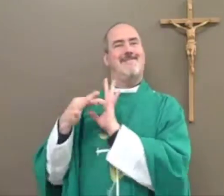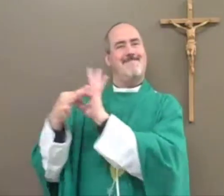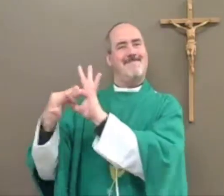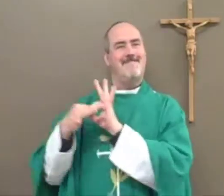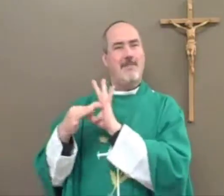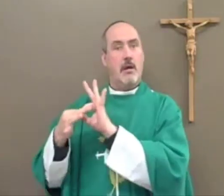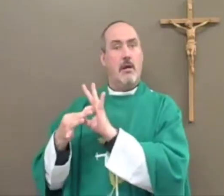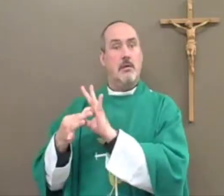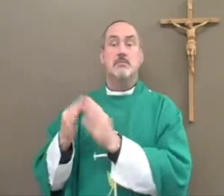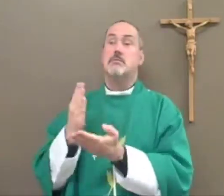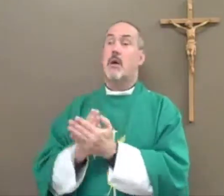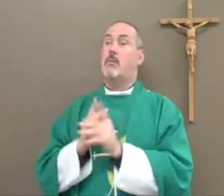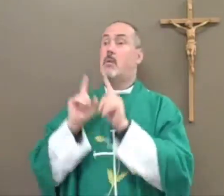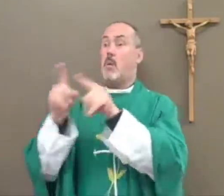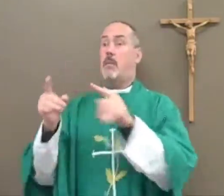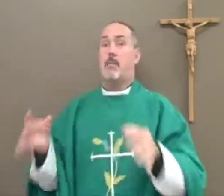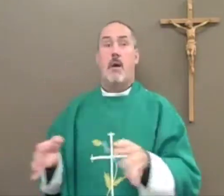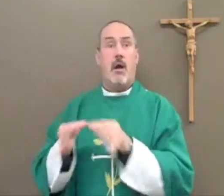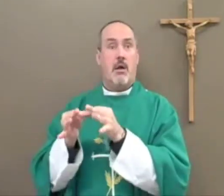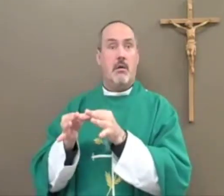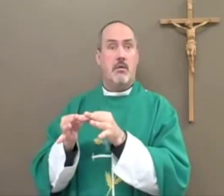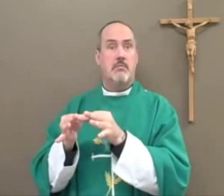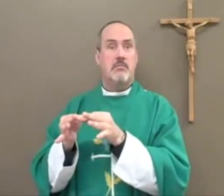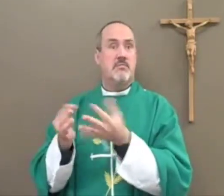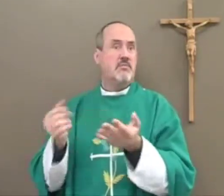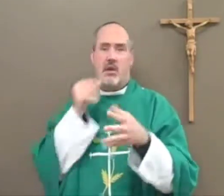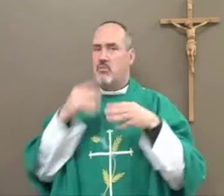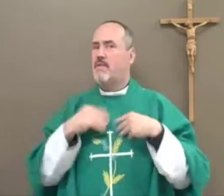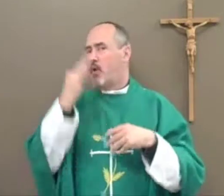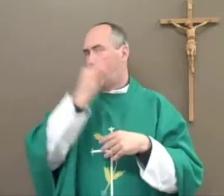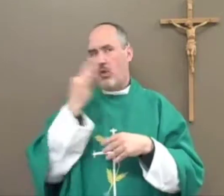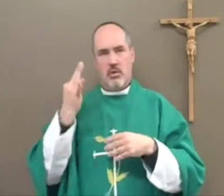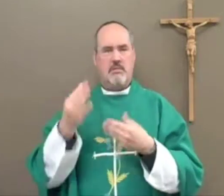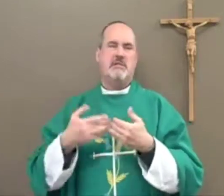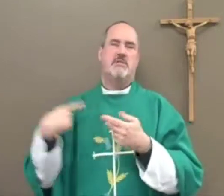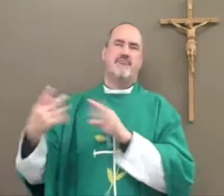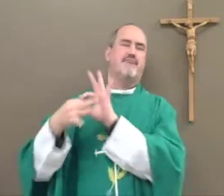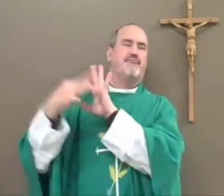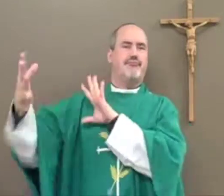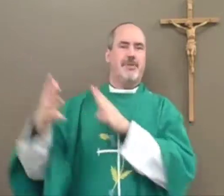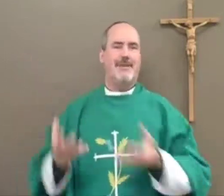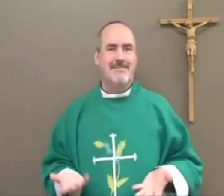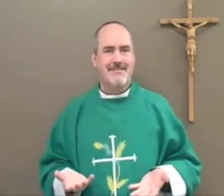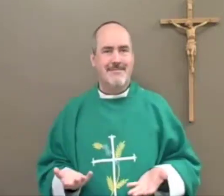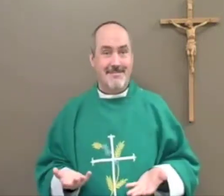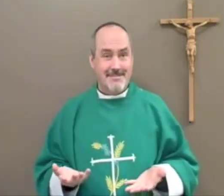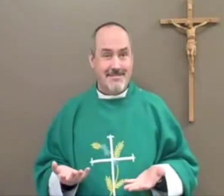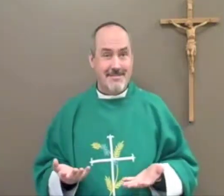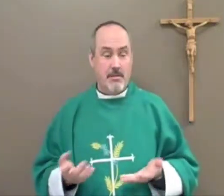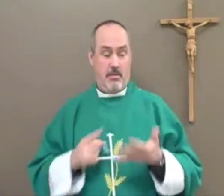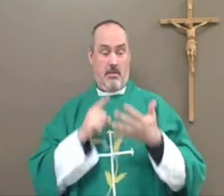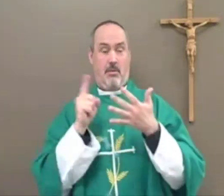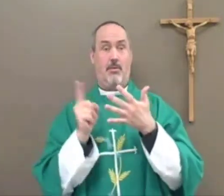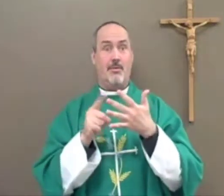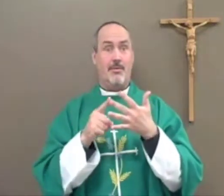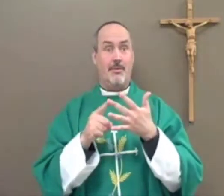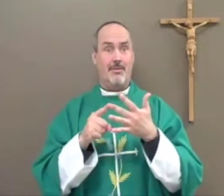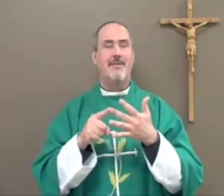the same when we meet Jesus. The more we meet Jesus, the more we have Eucharist, the closer we become to Him, and when we don't,